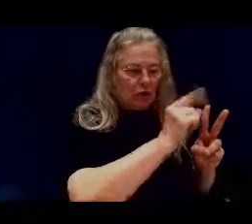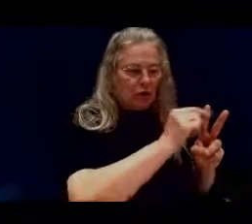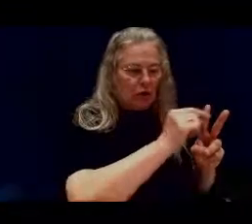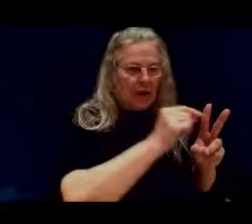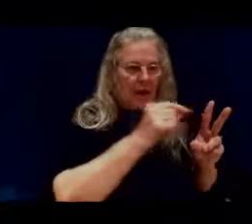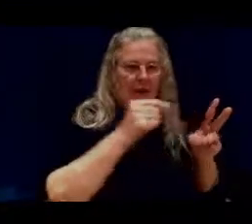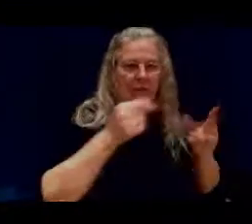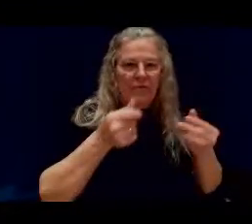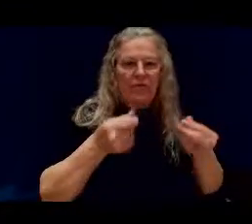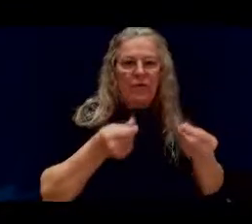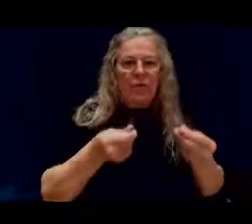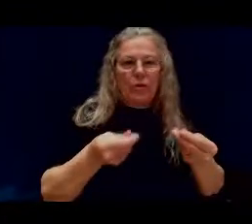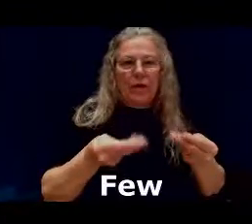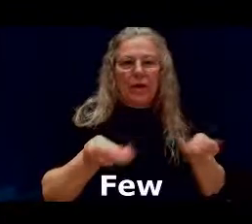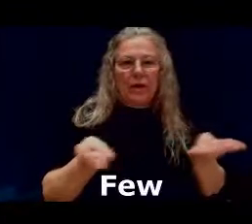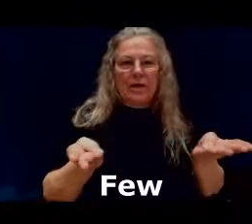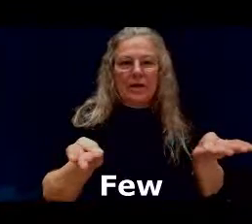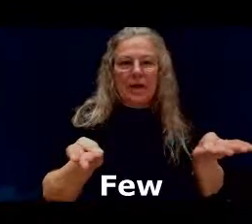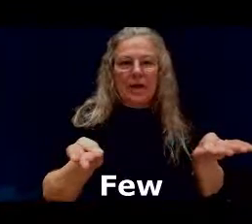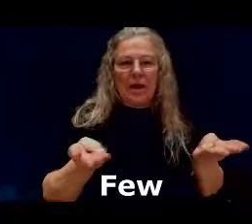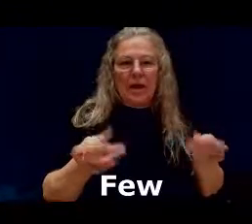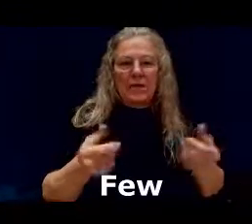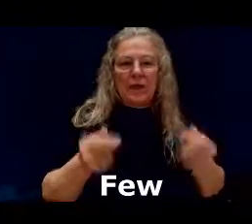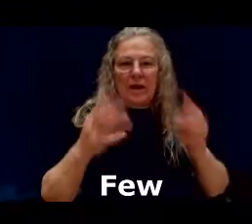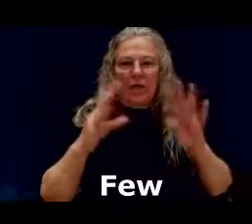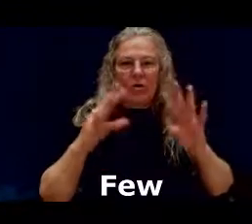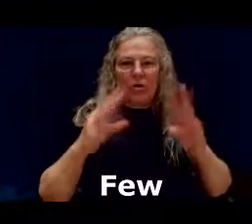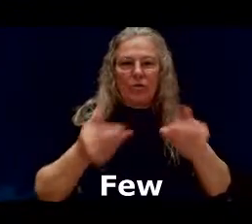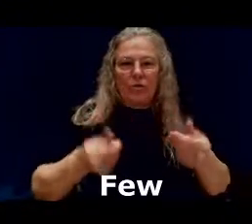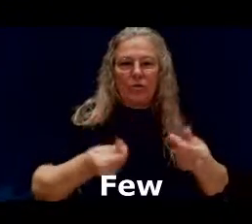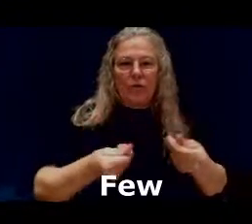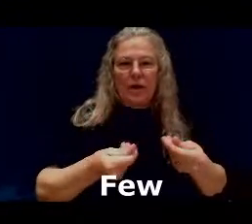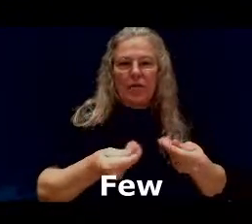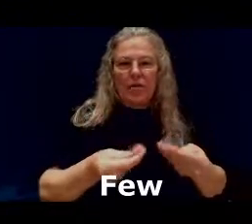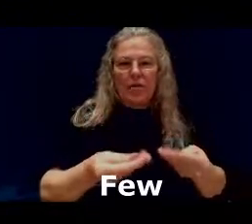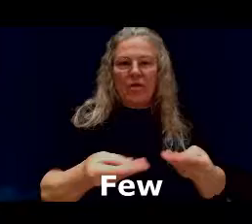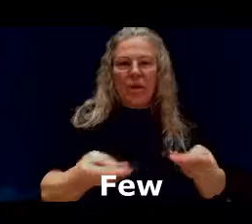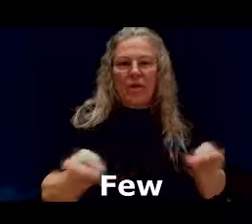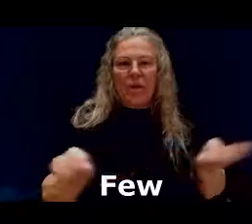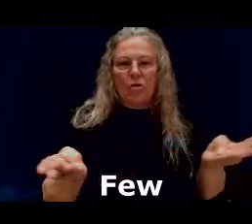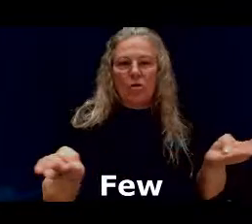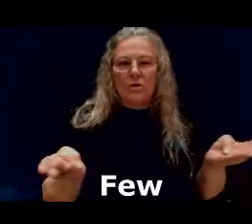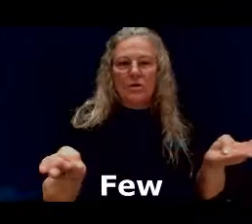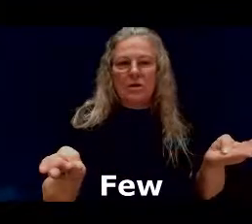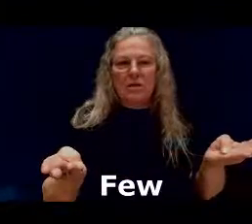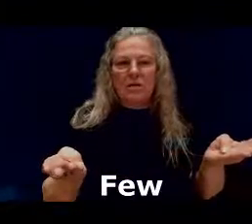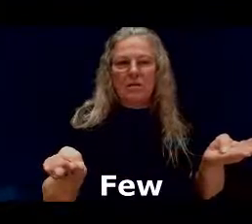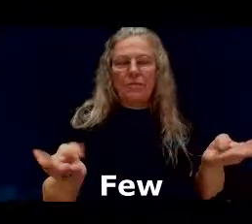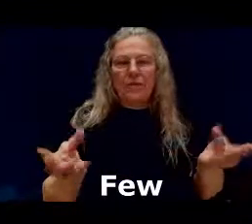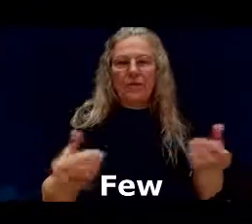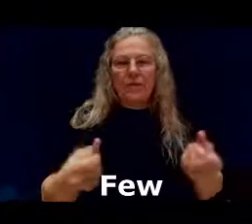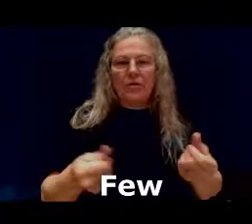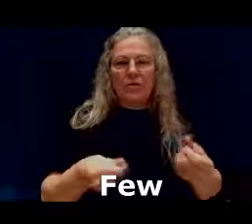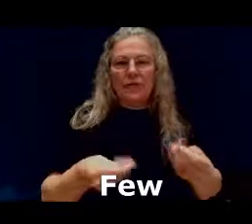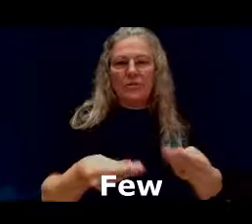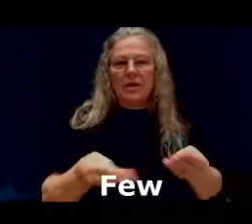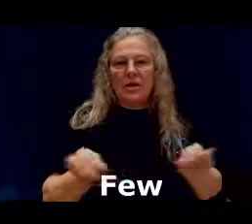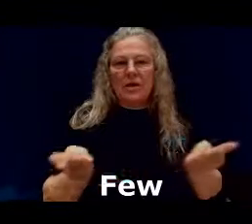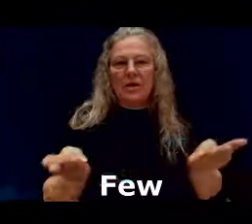Chosen, and then few. Take, and it's like you're running your thumb across the fingertips of